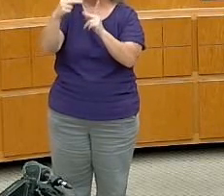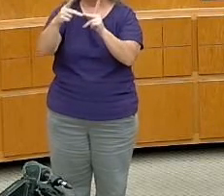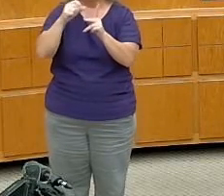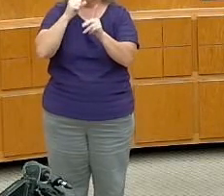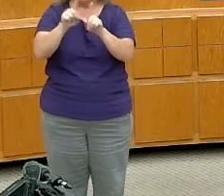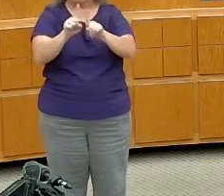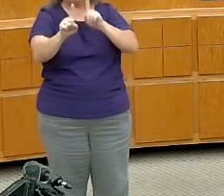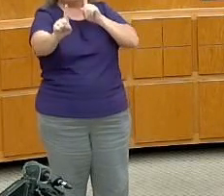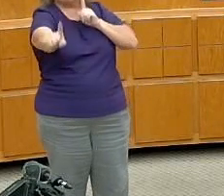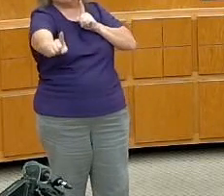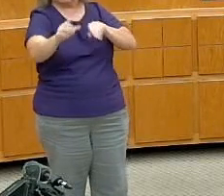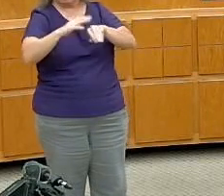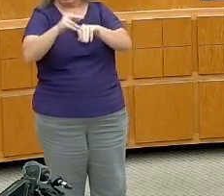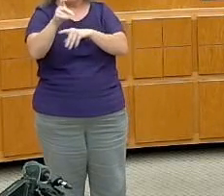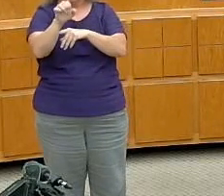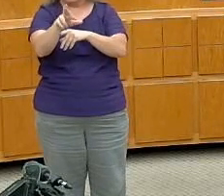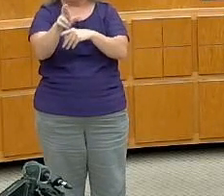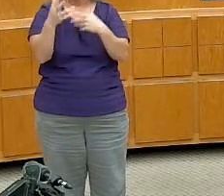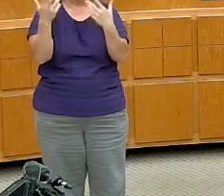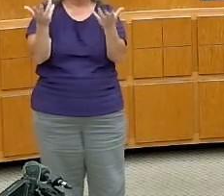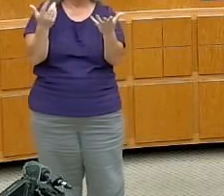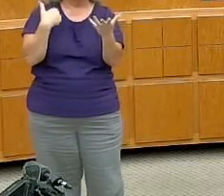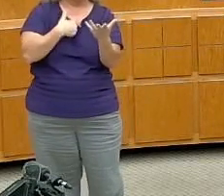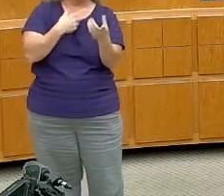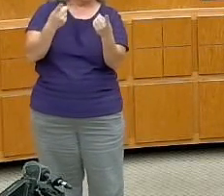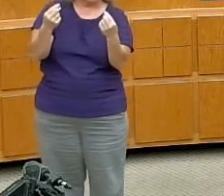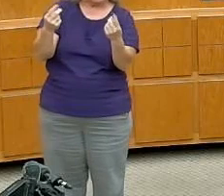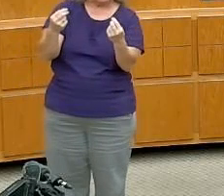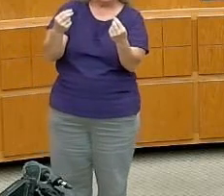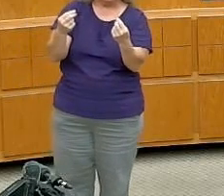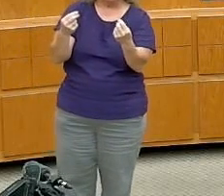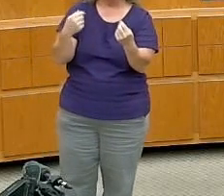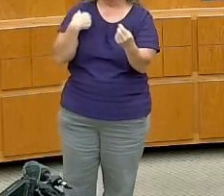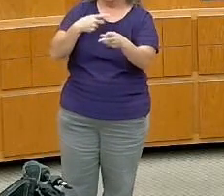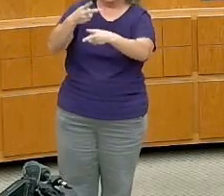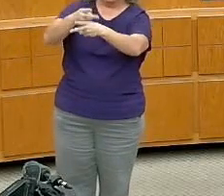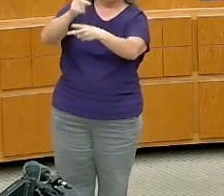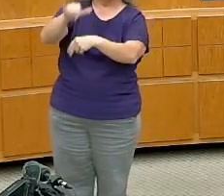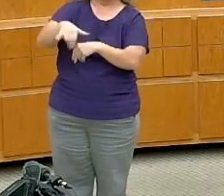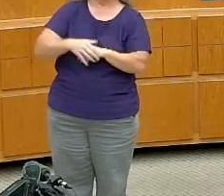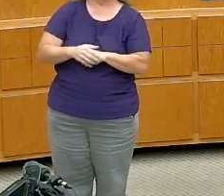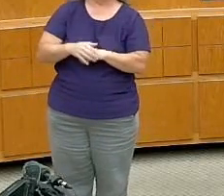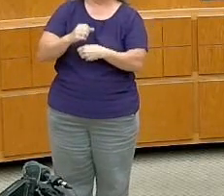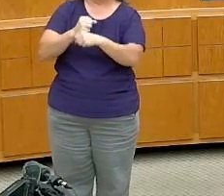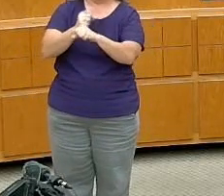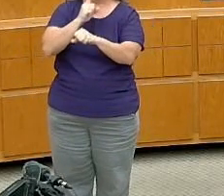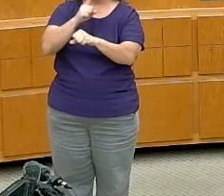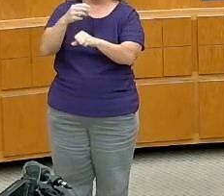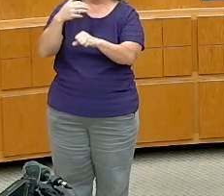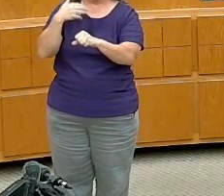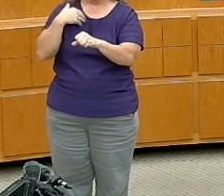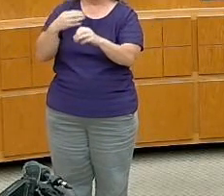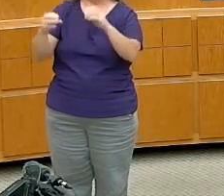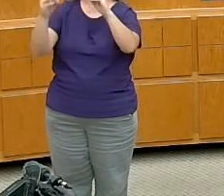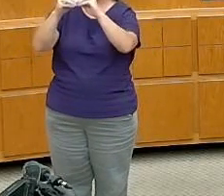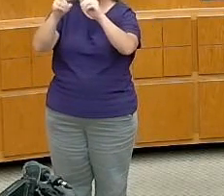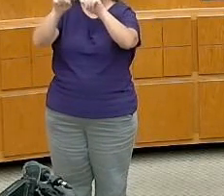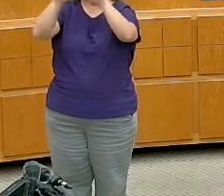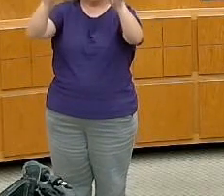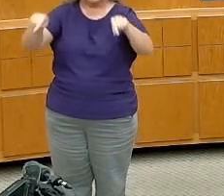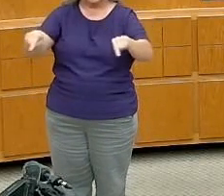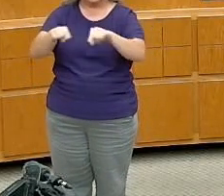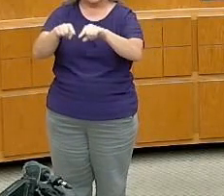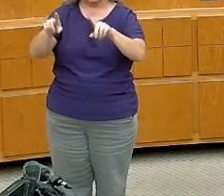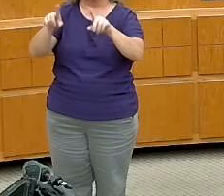we do? We have remediated that effort to make certain that we have increased signage regarding social